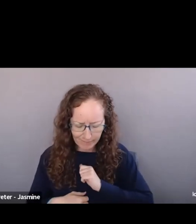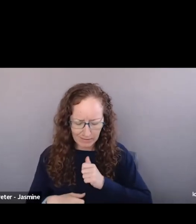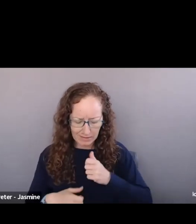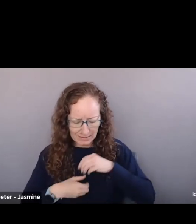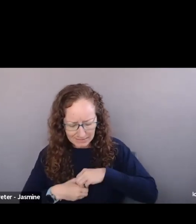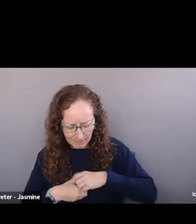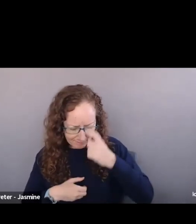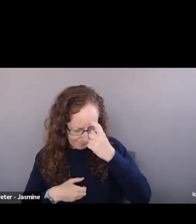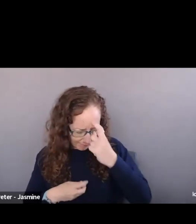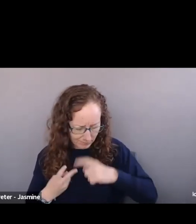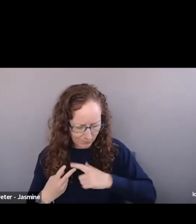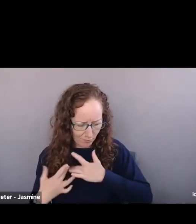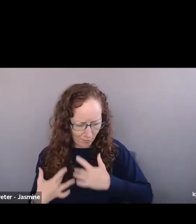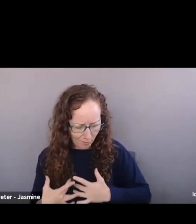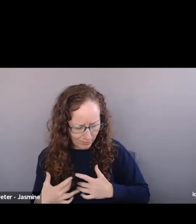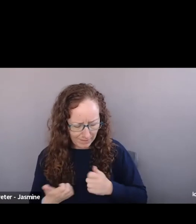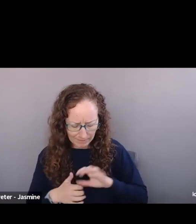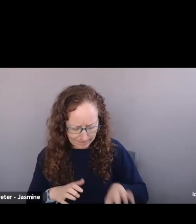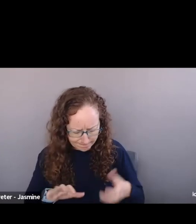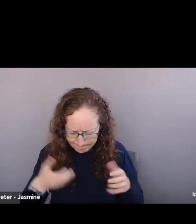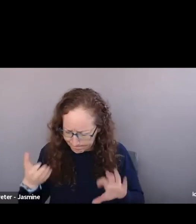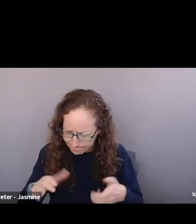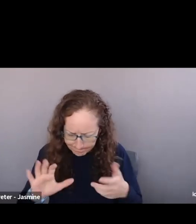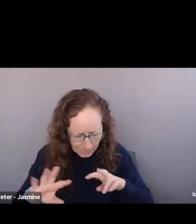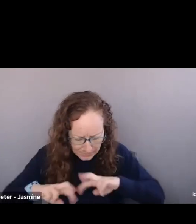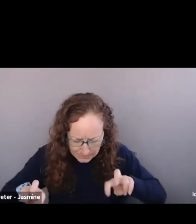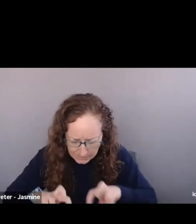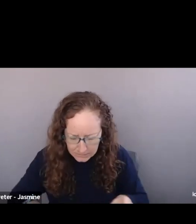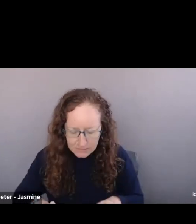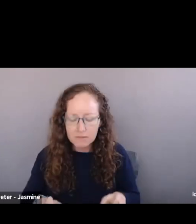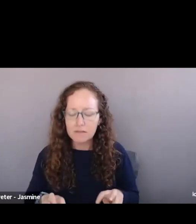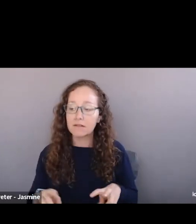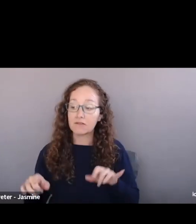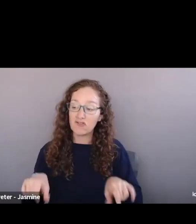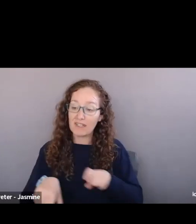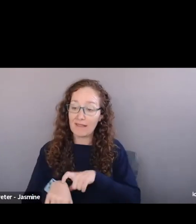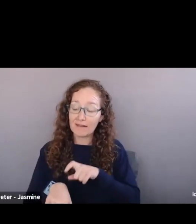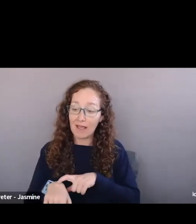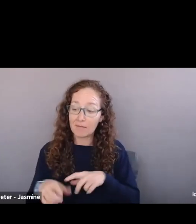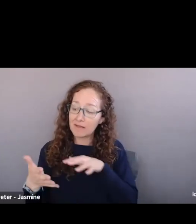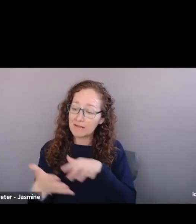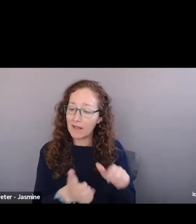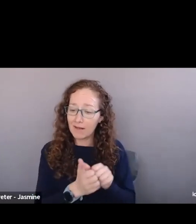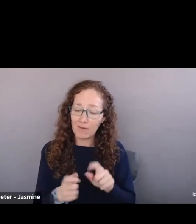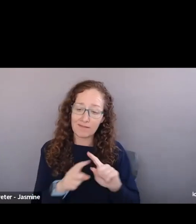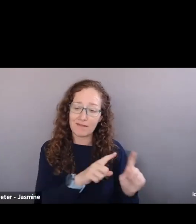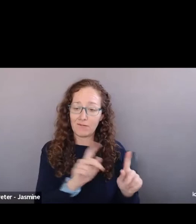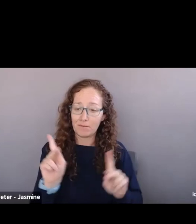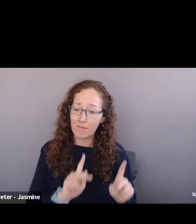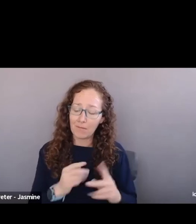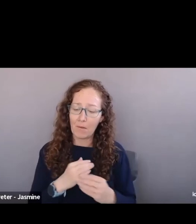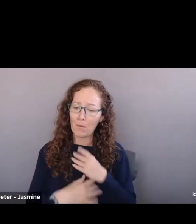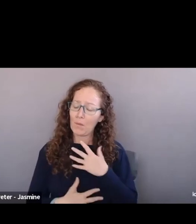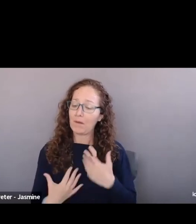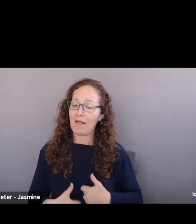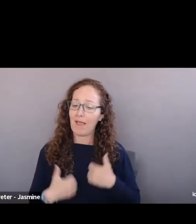studied with women and men who changed the trajectory of my life during these years, Sonia Sanchez, Ernie McClintock, Kariamu